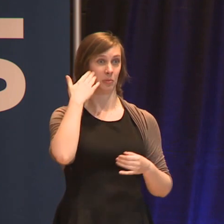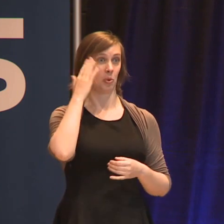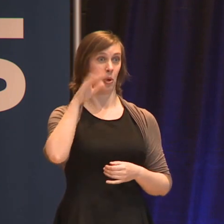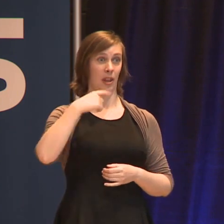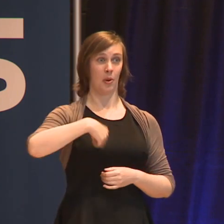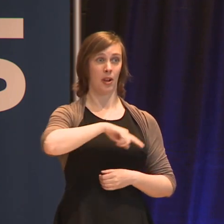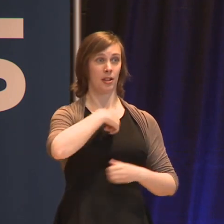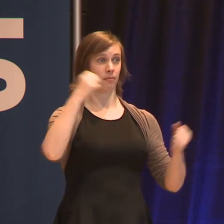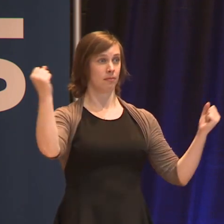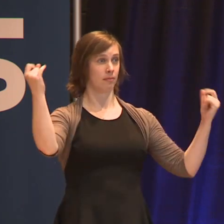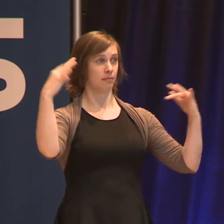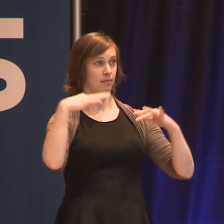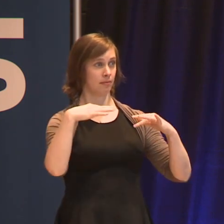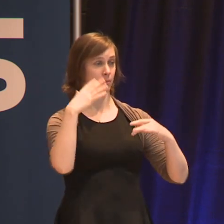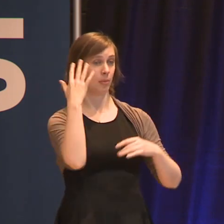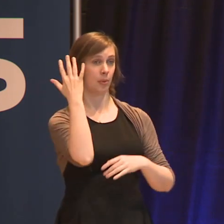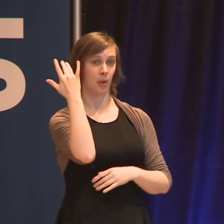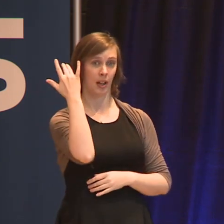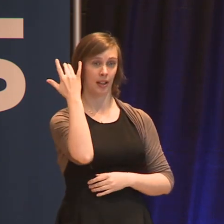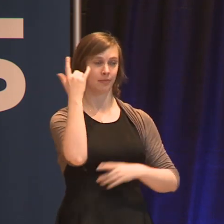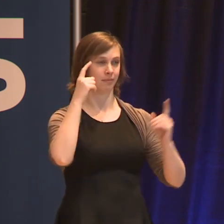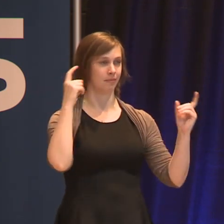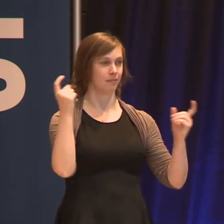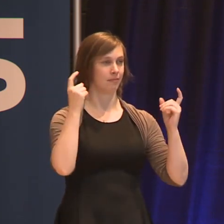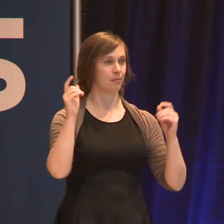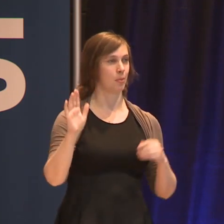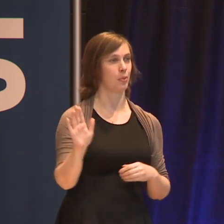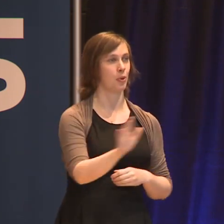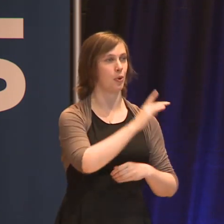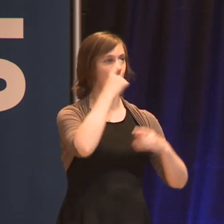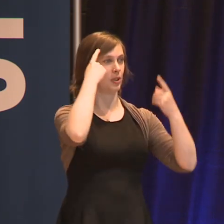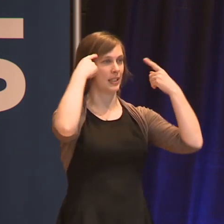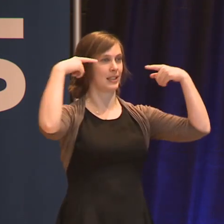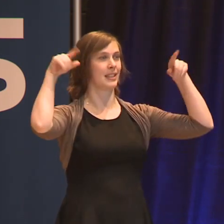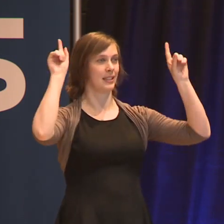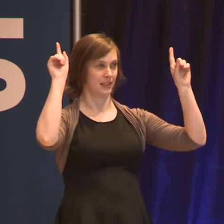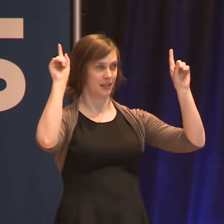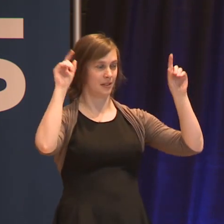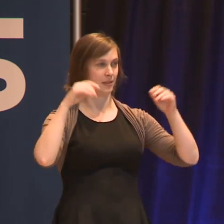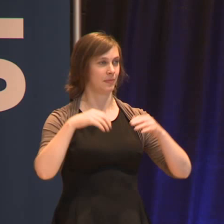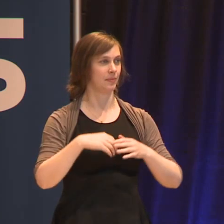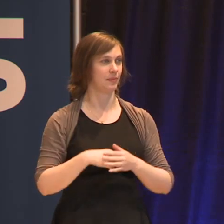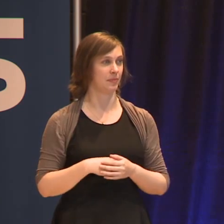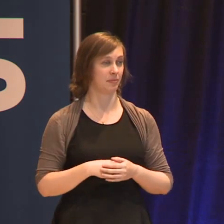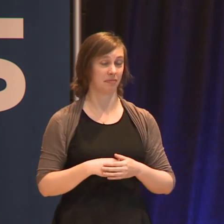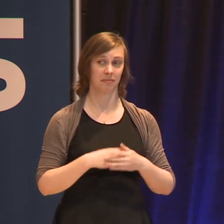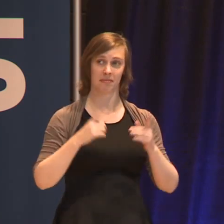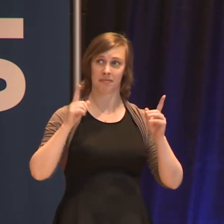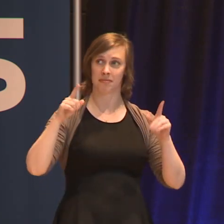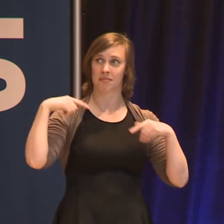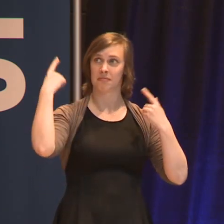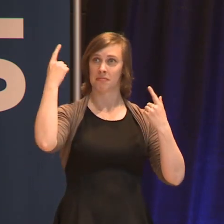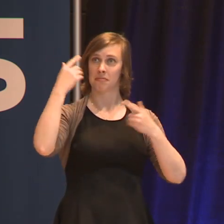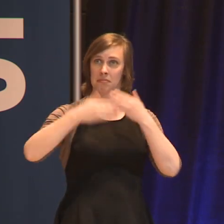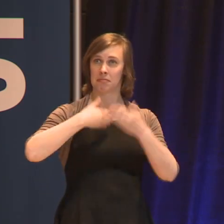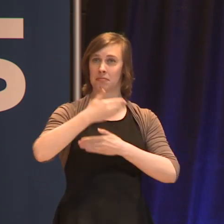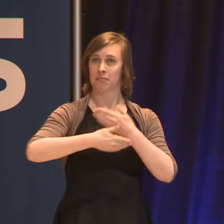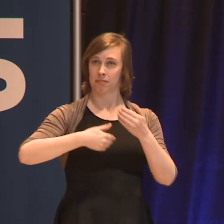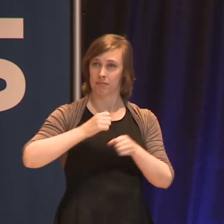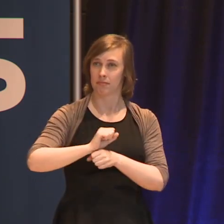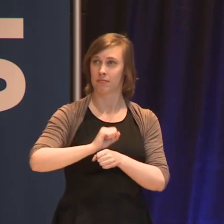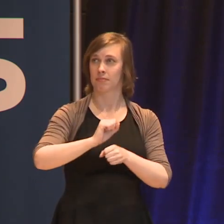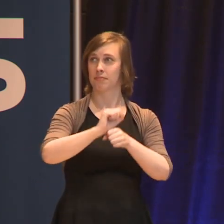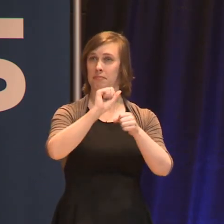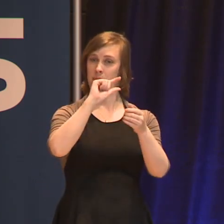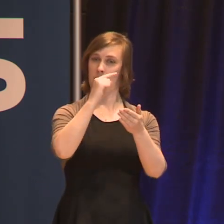only, and that's to celebrate your success in reaching a very significant milestone in your lives. And